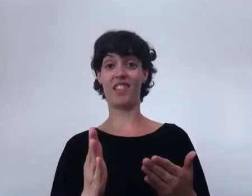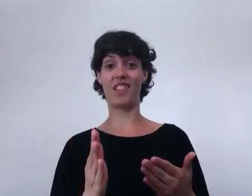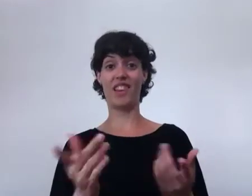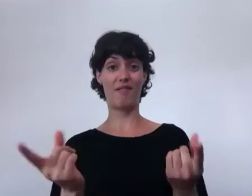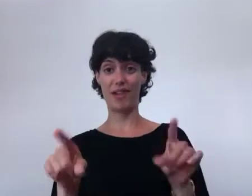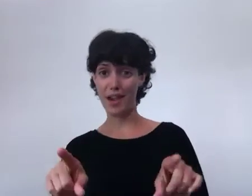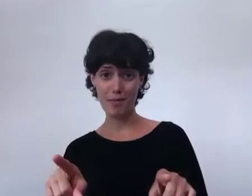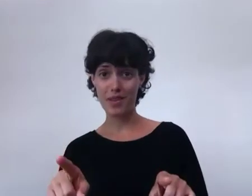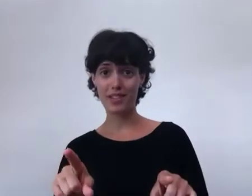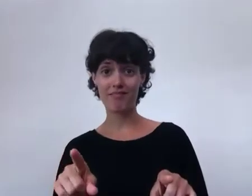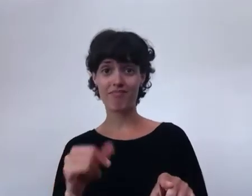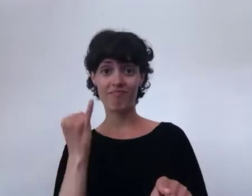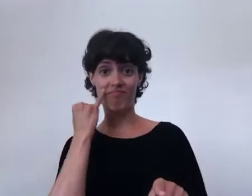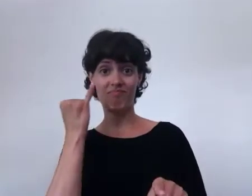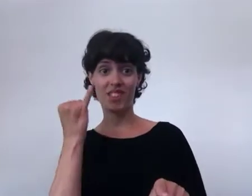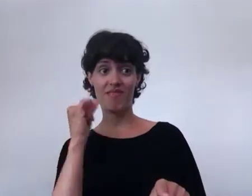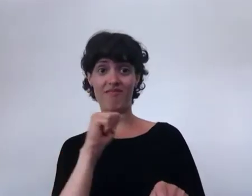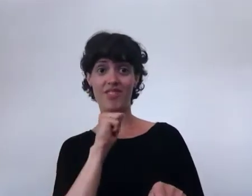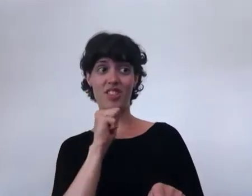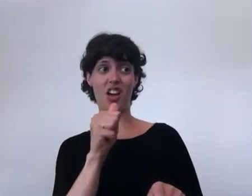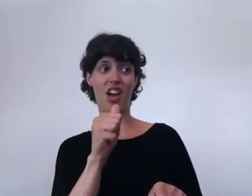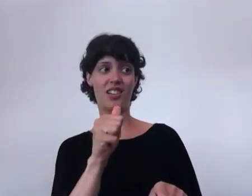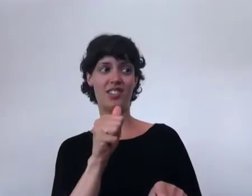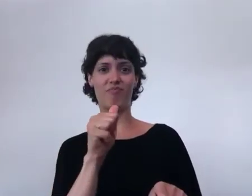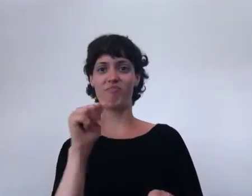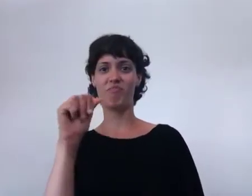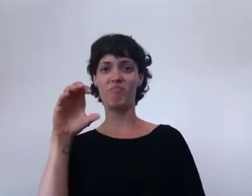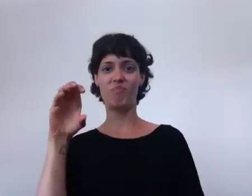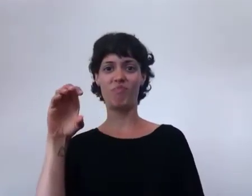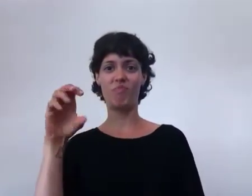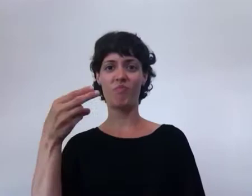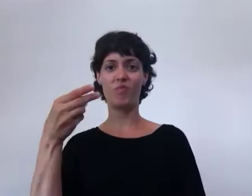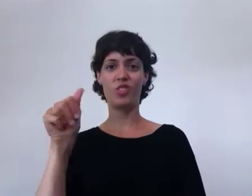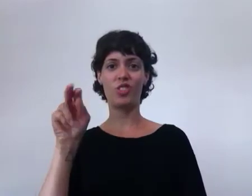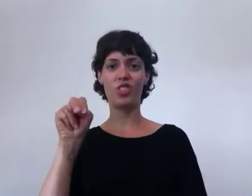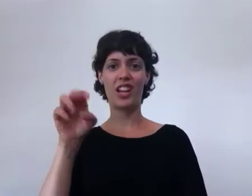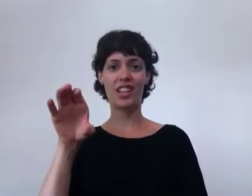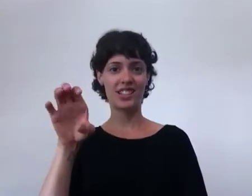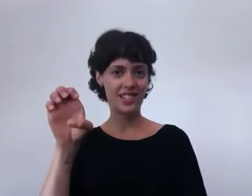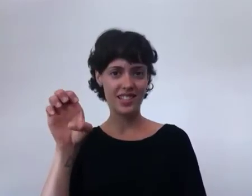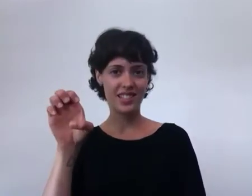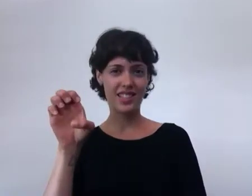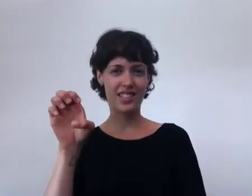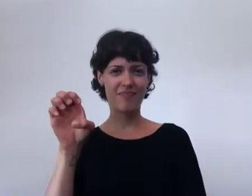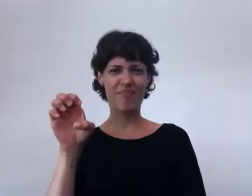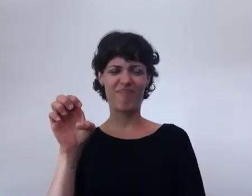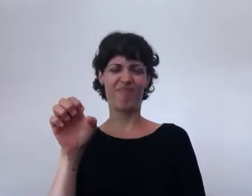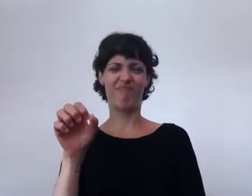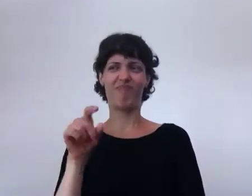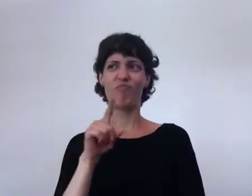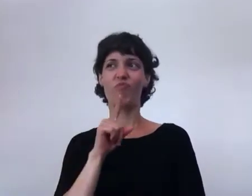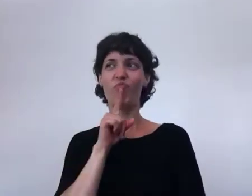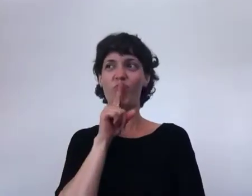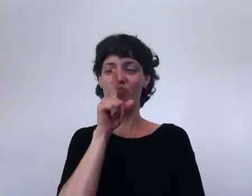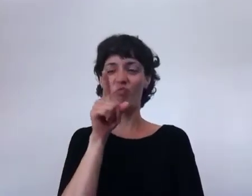Friday News Roundup, a panel of top journalists joins me to offer expert analysis of the week's